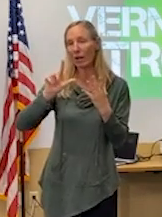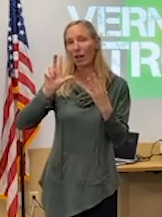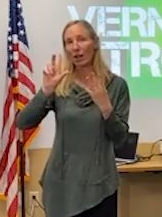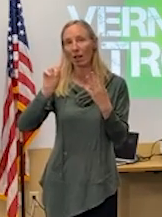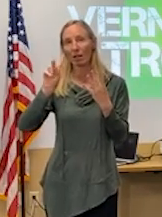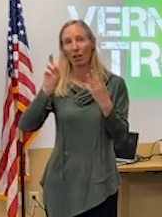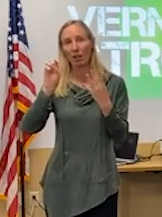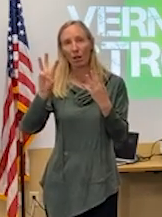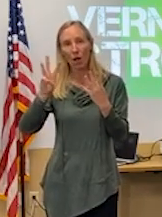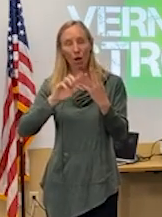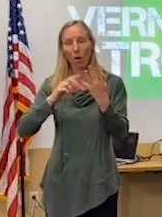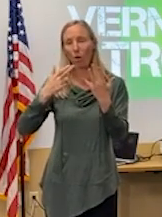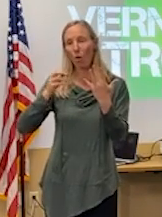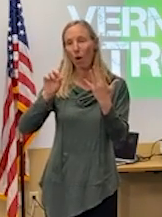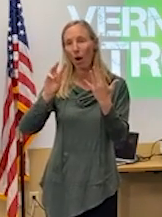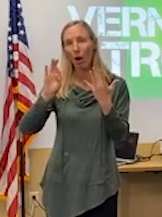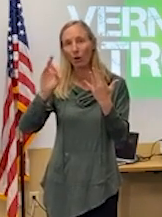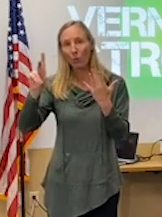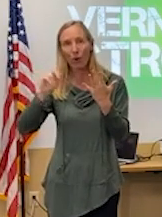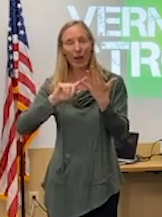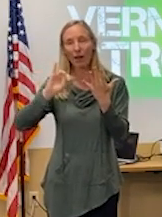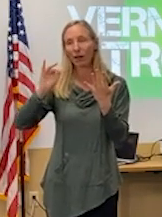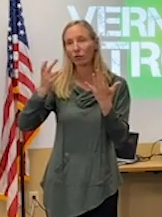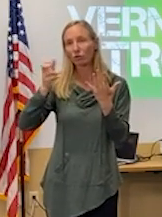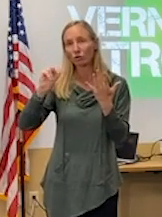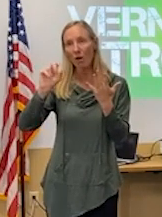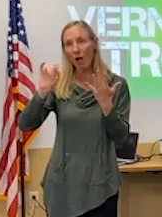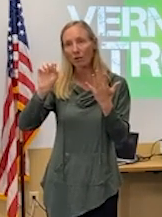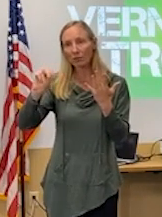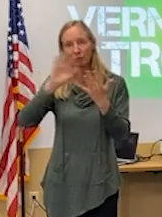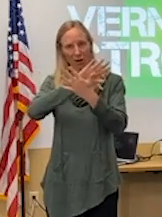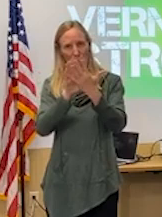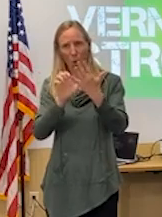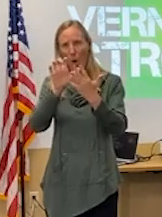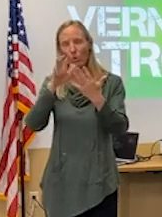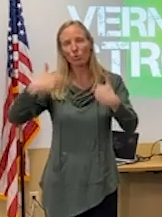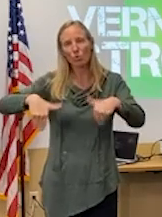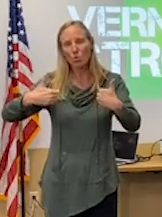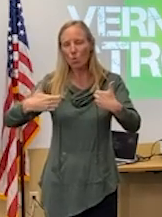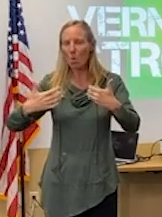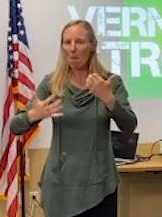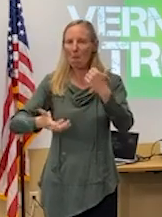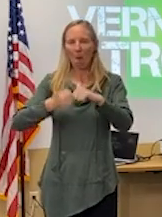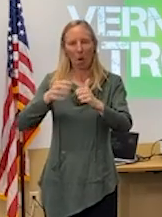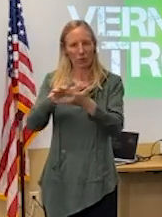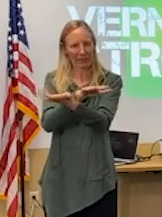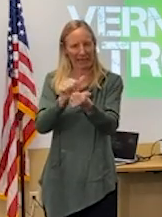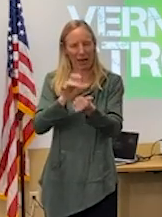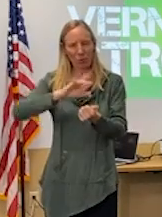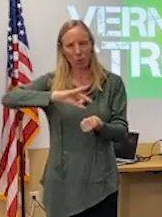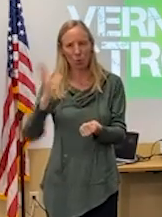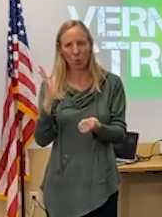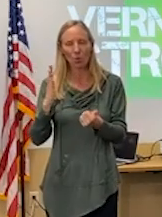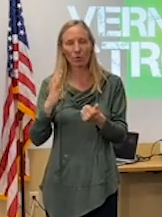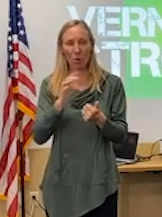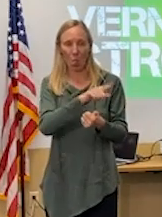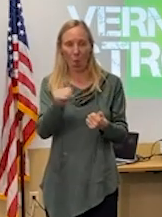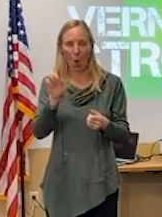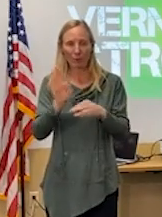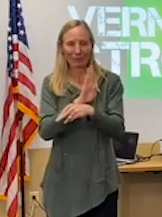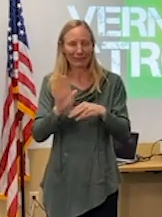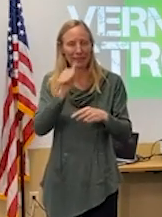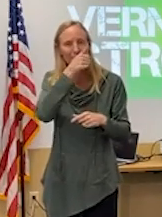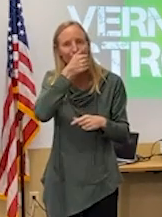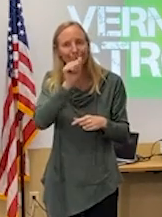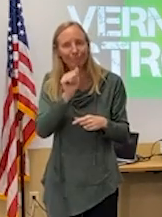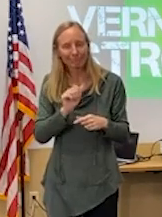were the hardest, Hardwick, Johnson, those were the hardest hit. And so trying to get some relief to